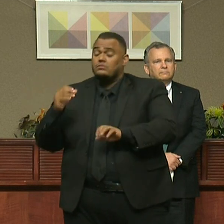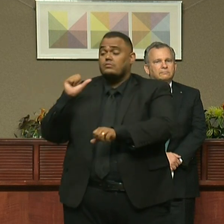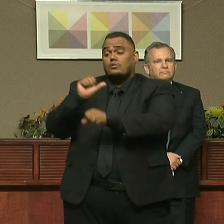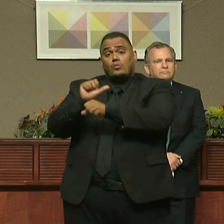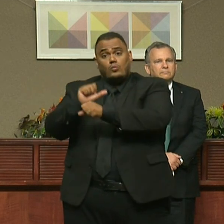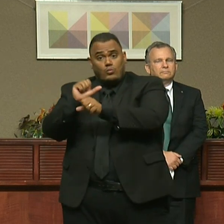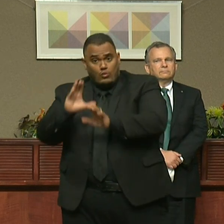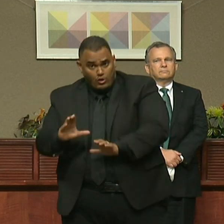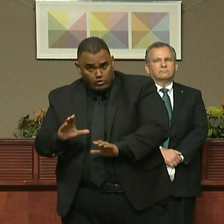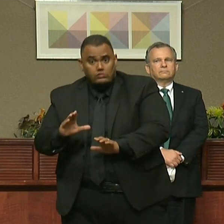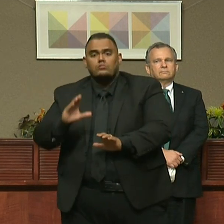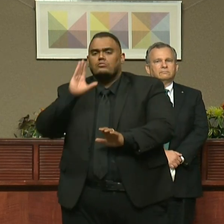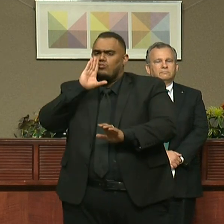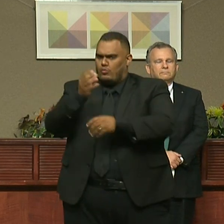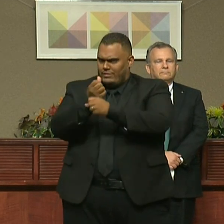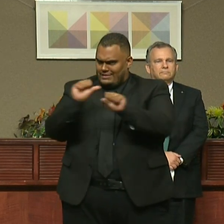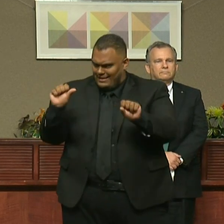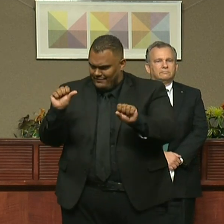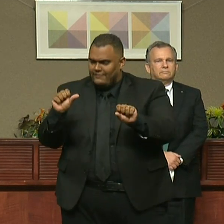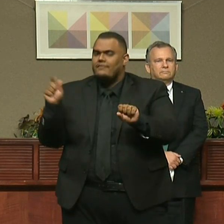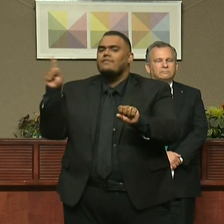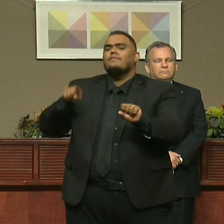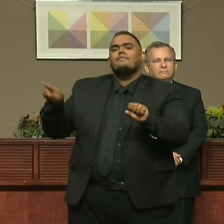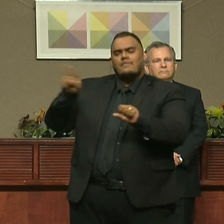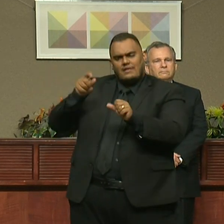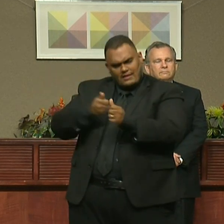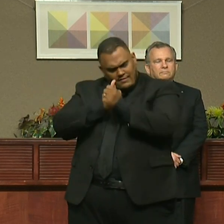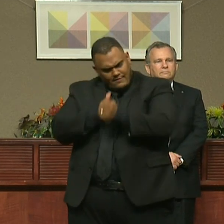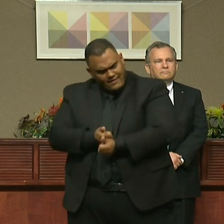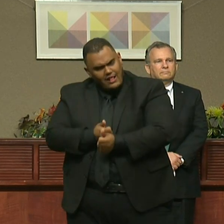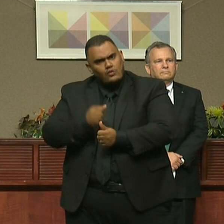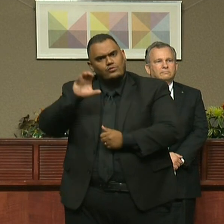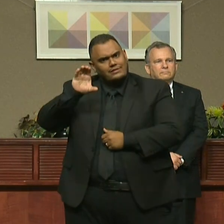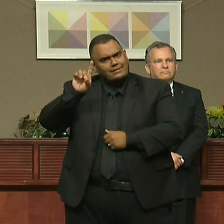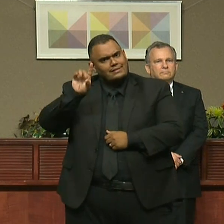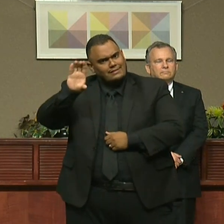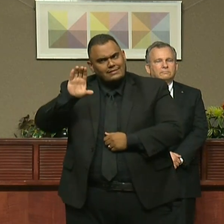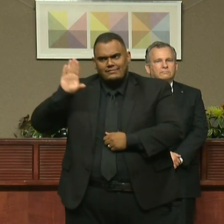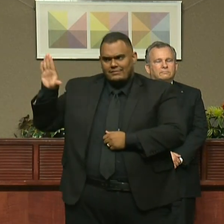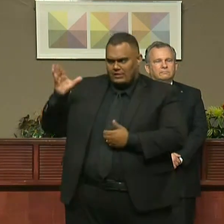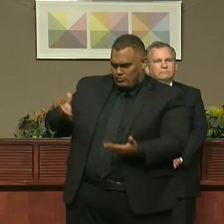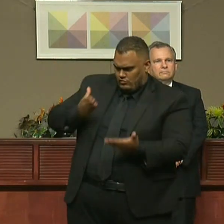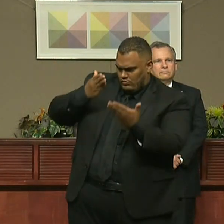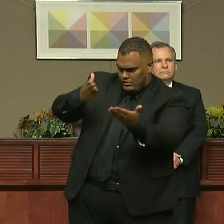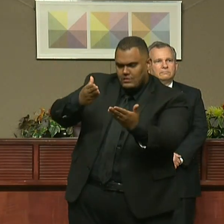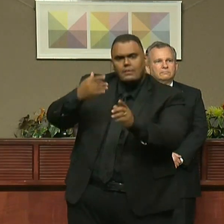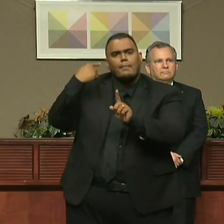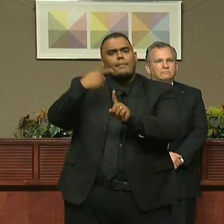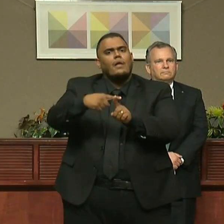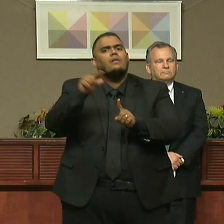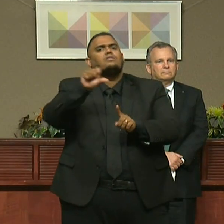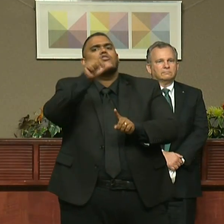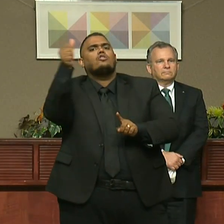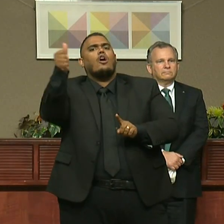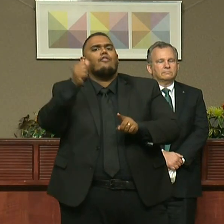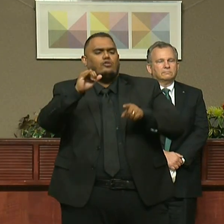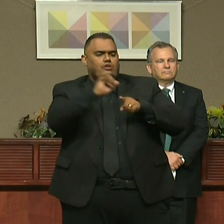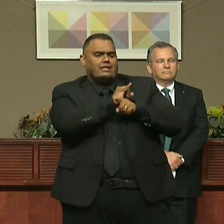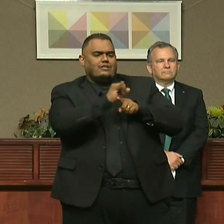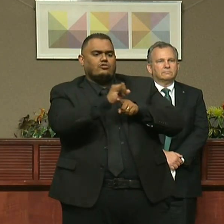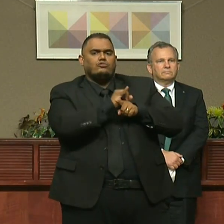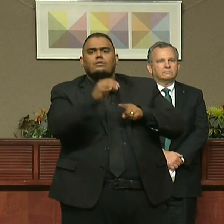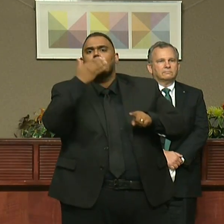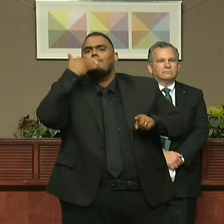convention center will follow CDC recommendations as well as other industry best practices. In addition, the convention center